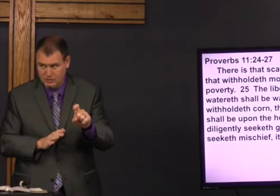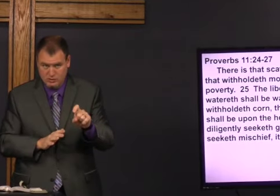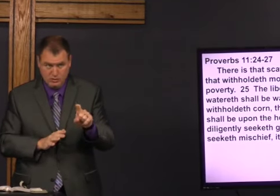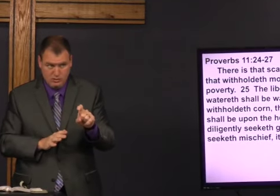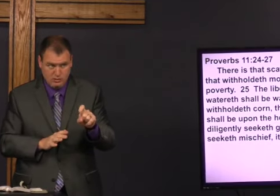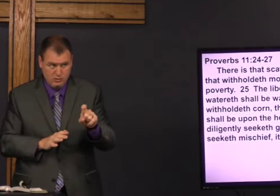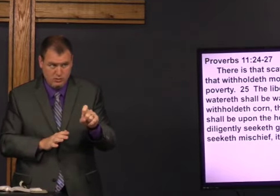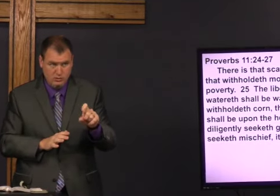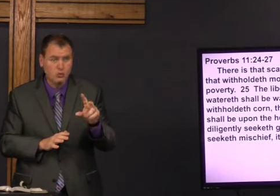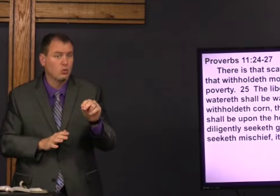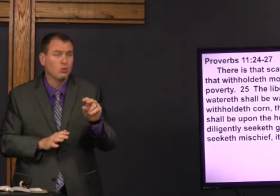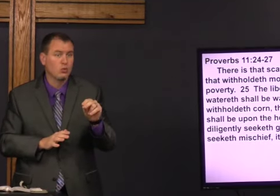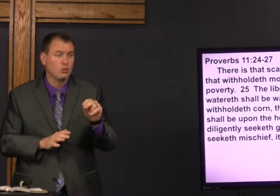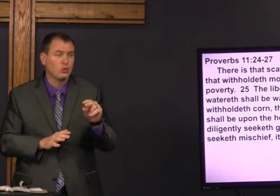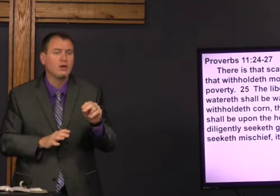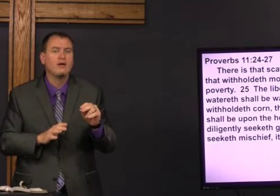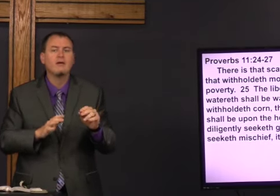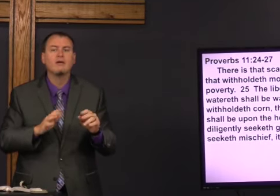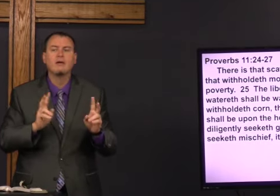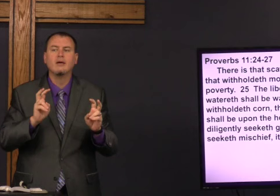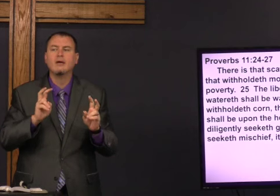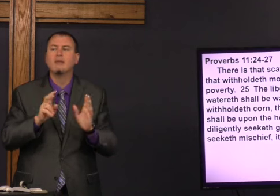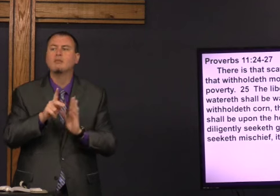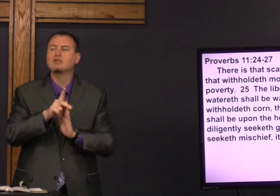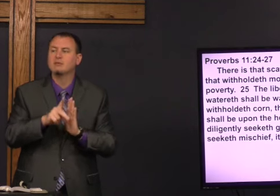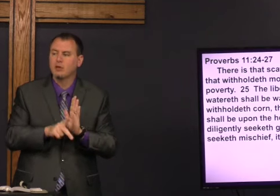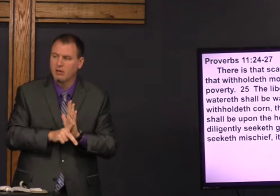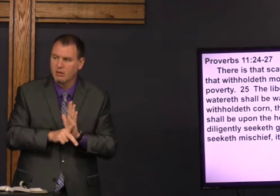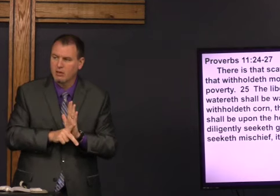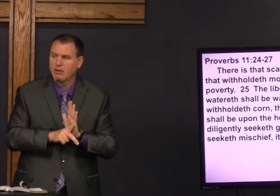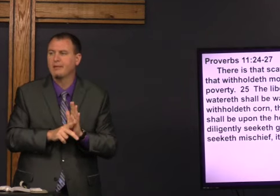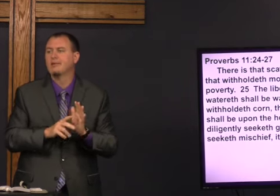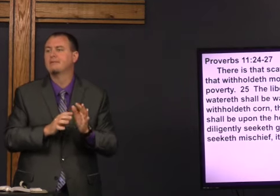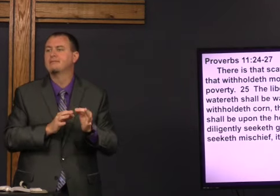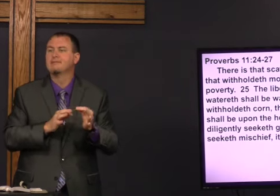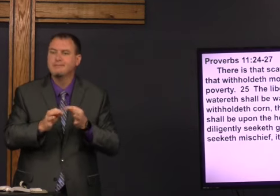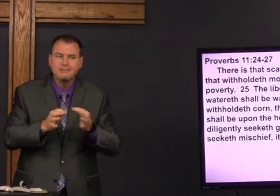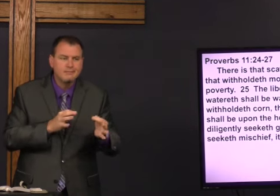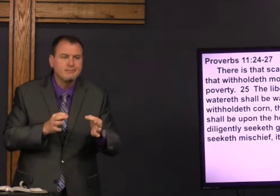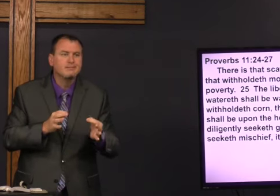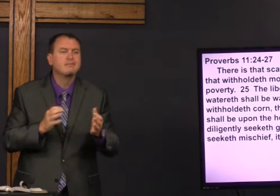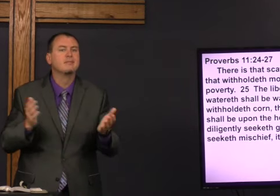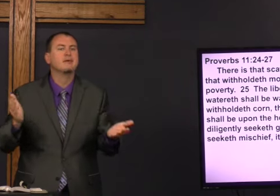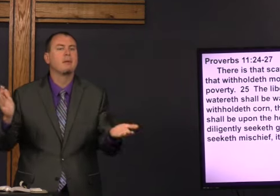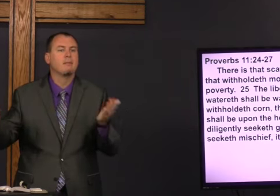Is Proverbs a book of promises? No. It's a book of principles,